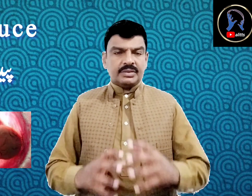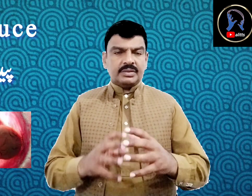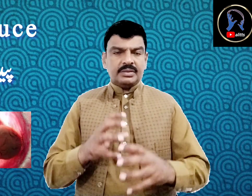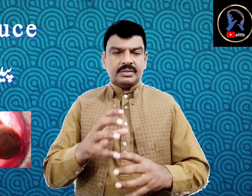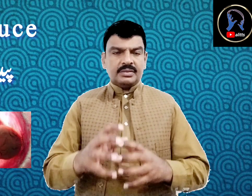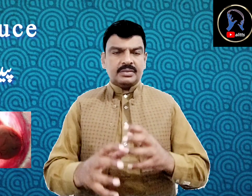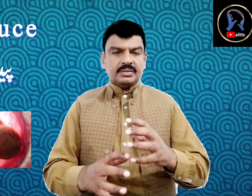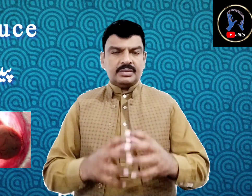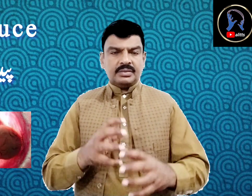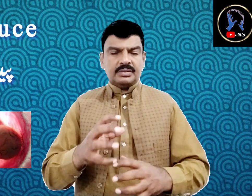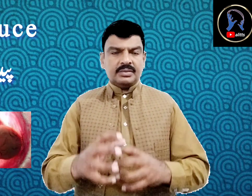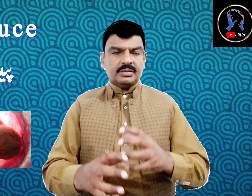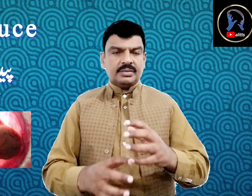produce।